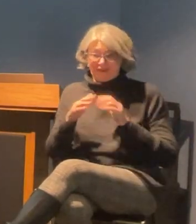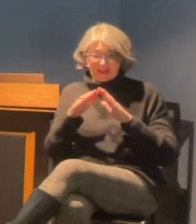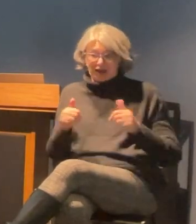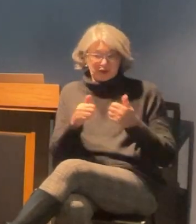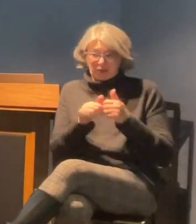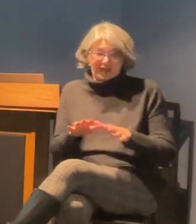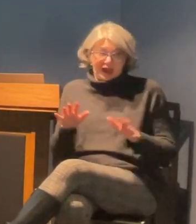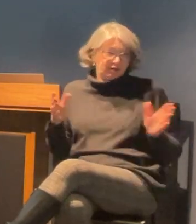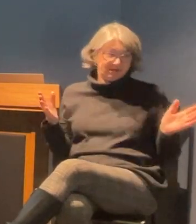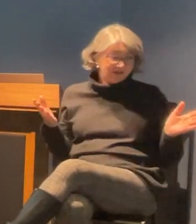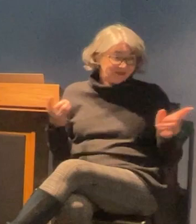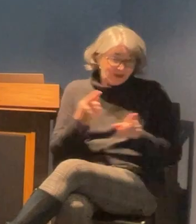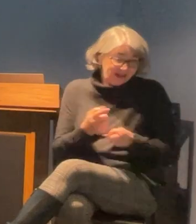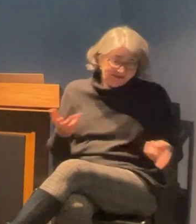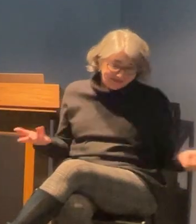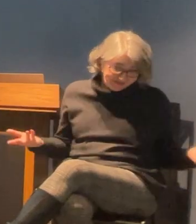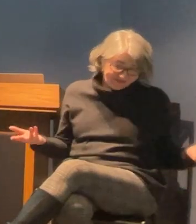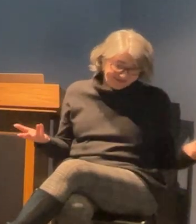house without, right?